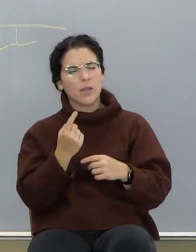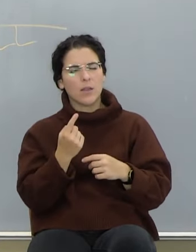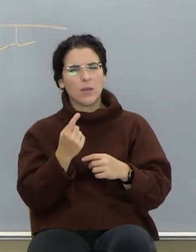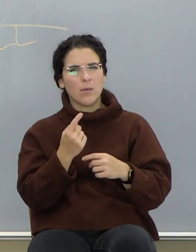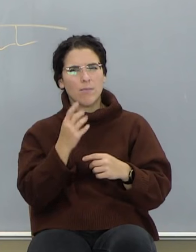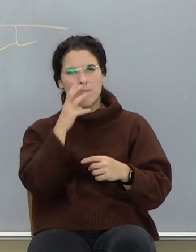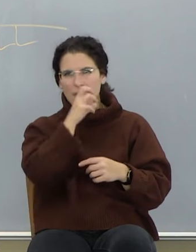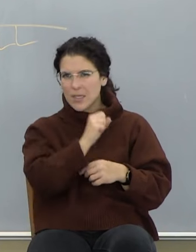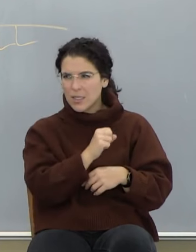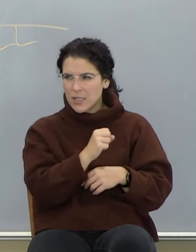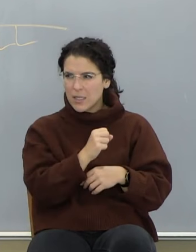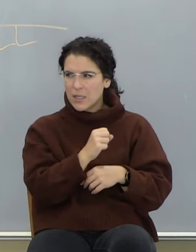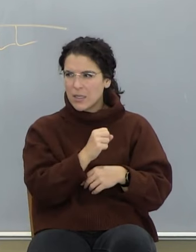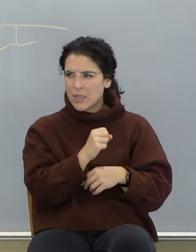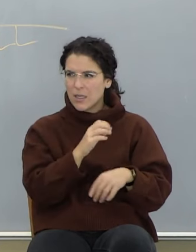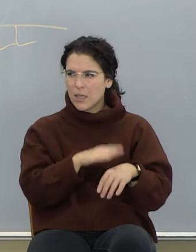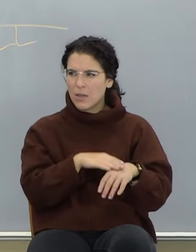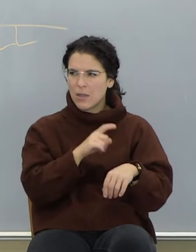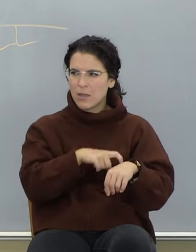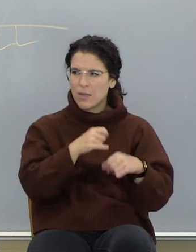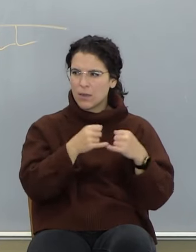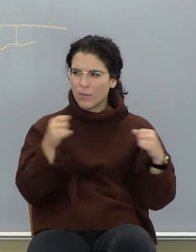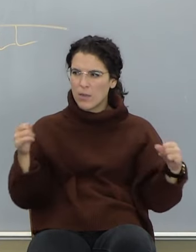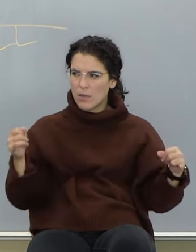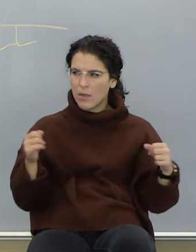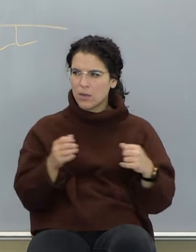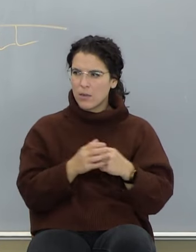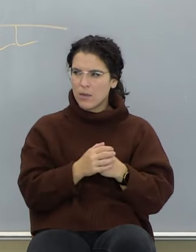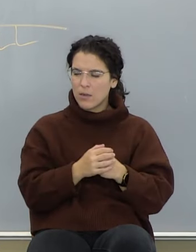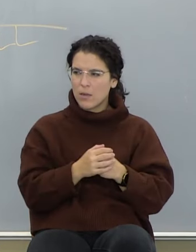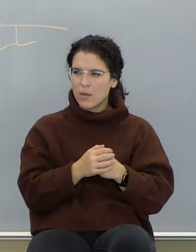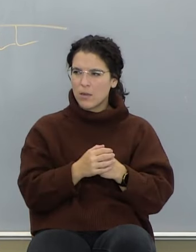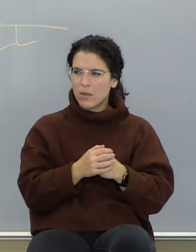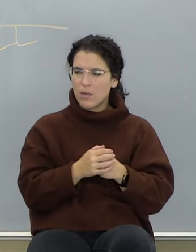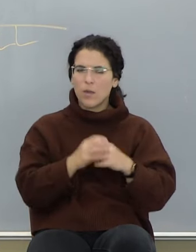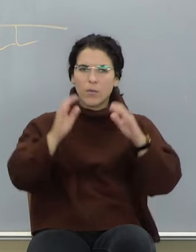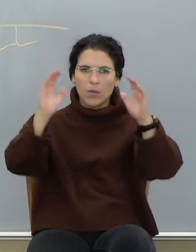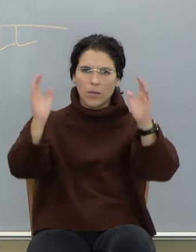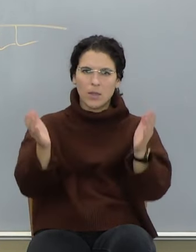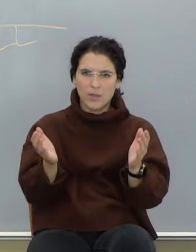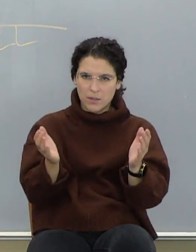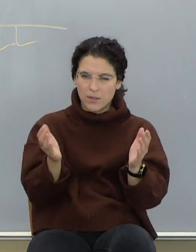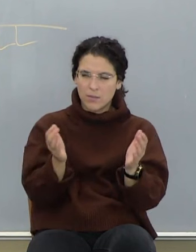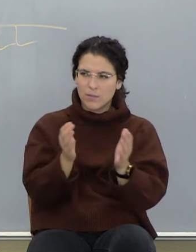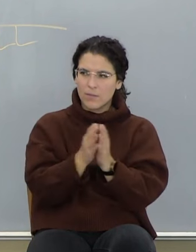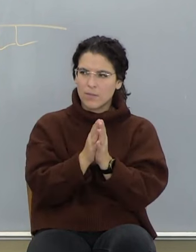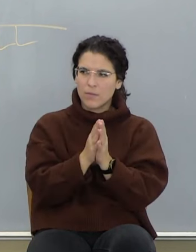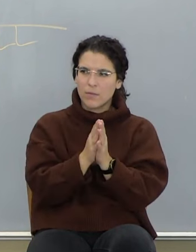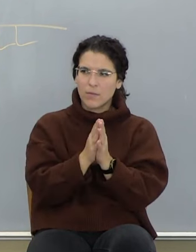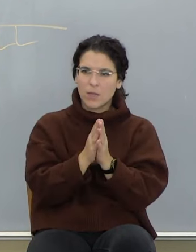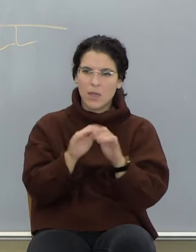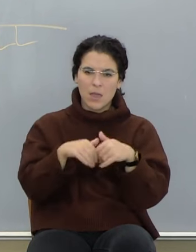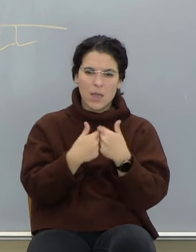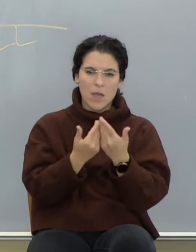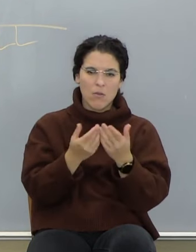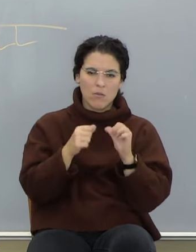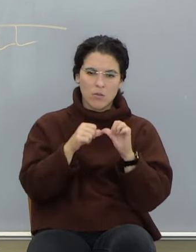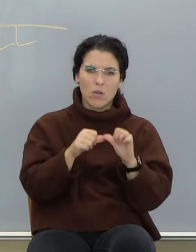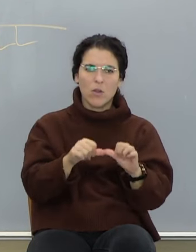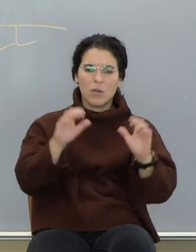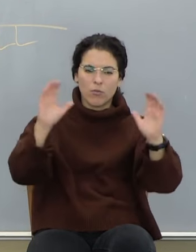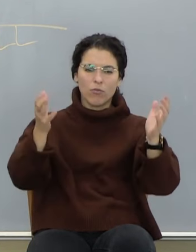glaringly missing on that timeline? A parenthesis. A parenthesis. How long has that parenthesis